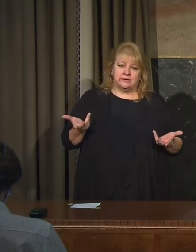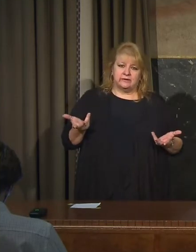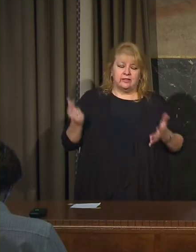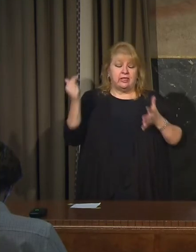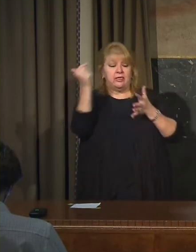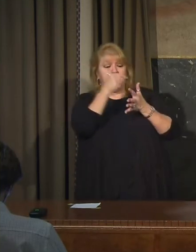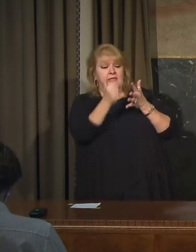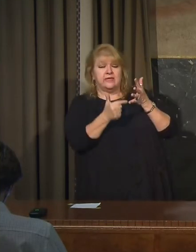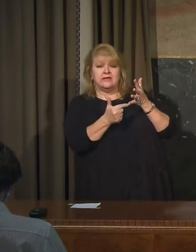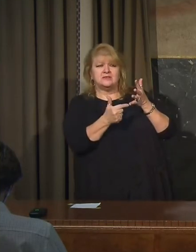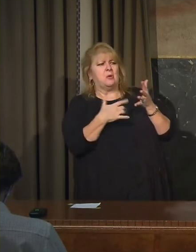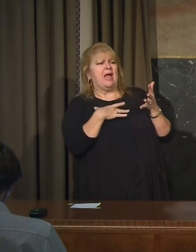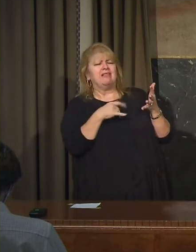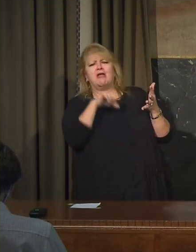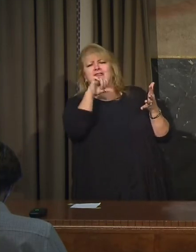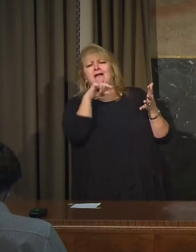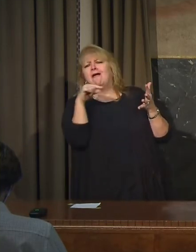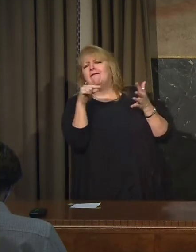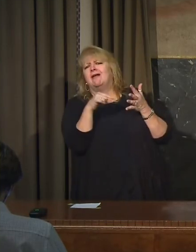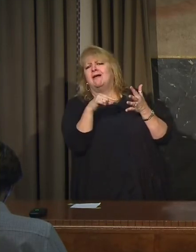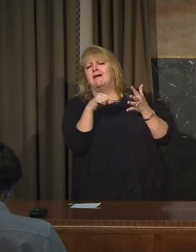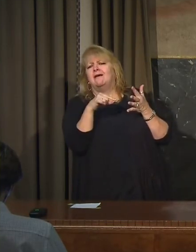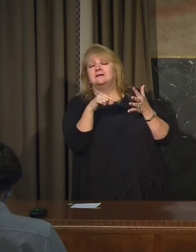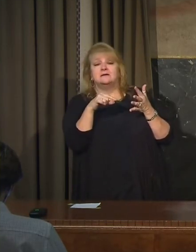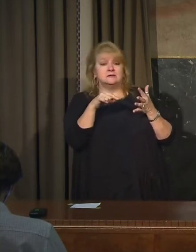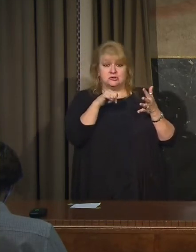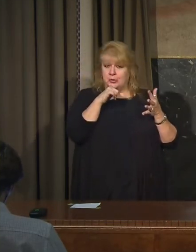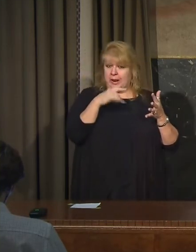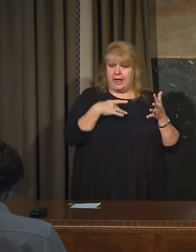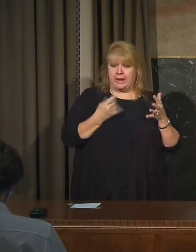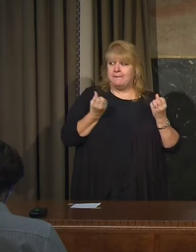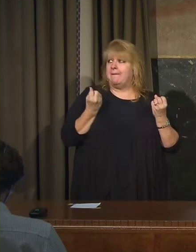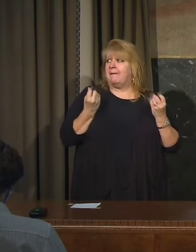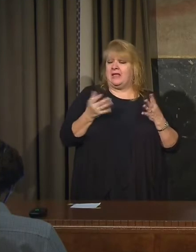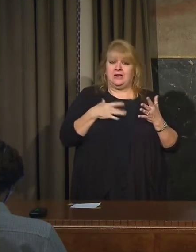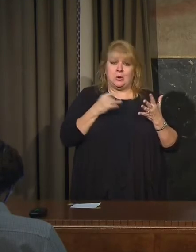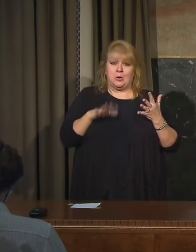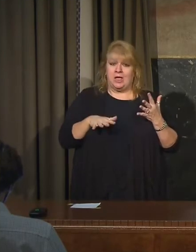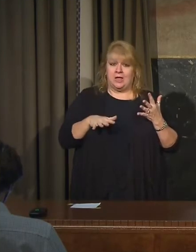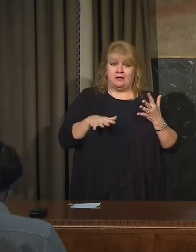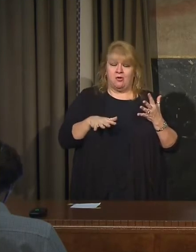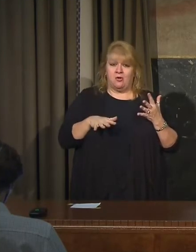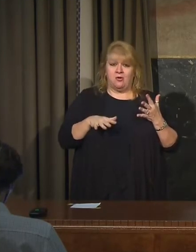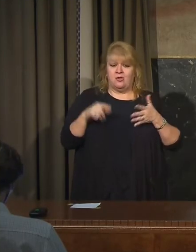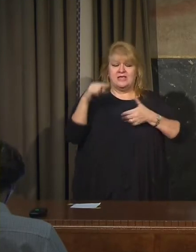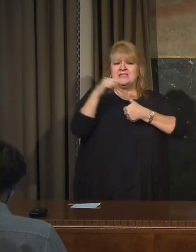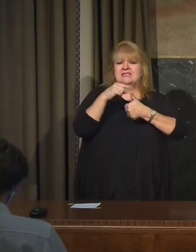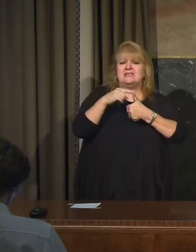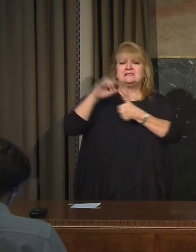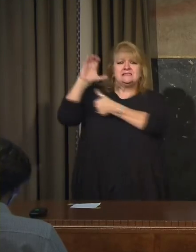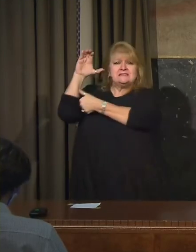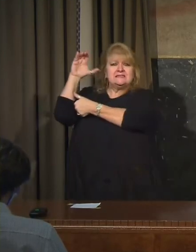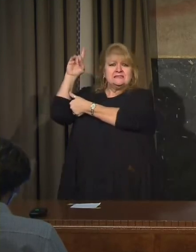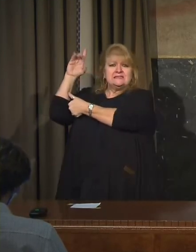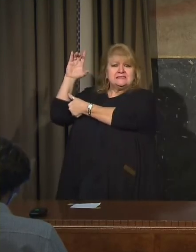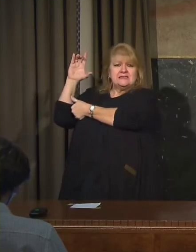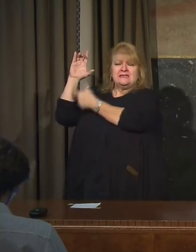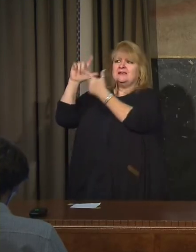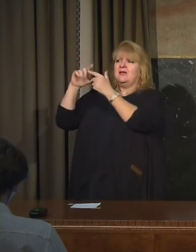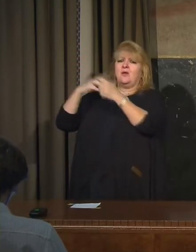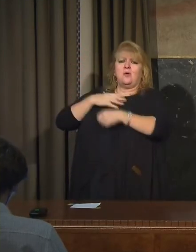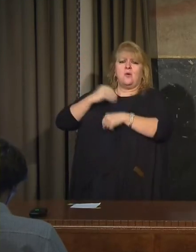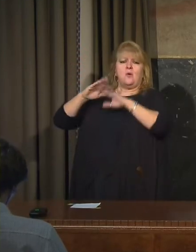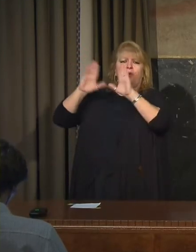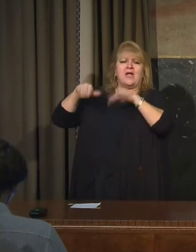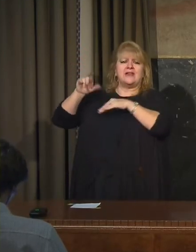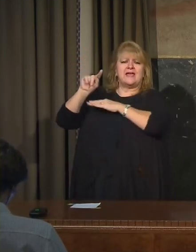mitigation measures we know work. They're the same ones recommended by the CDC and the Surgeon General and the White House Task Force and so forth. And